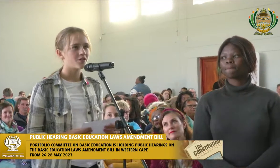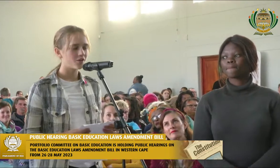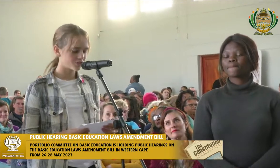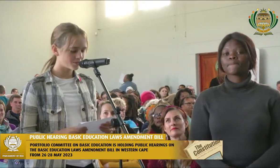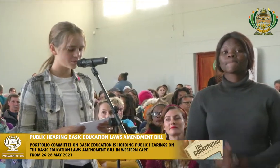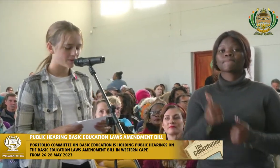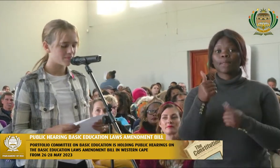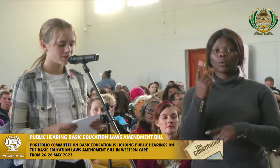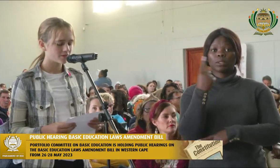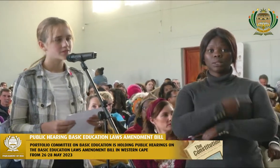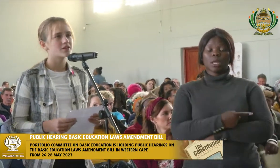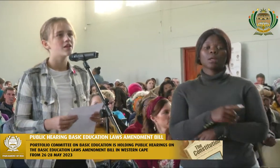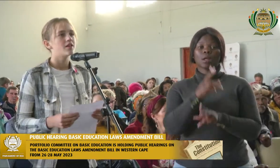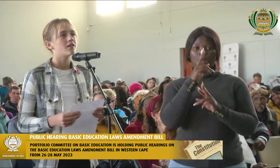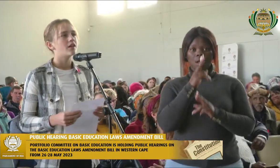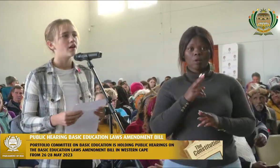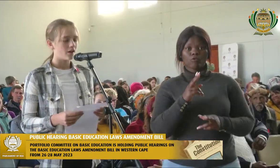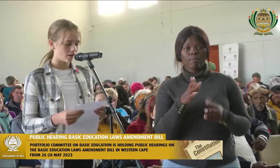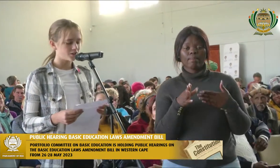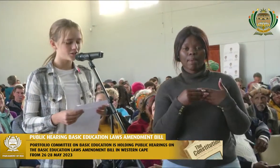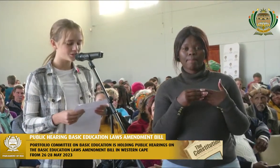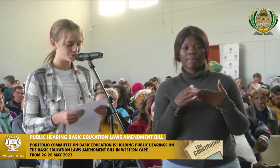Good day, honorable members.